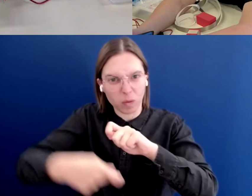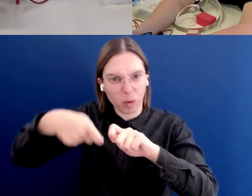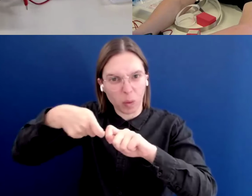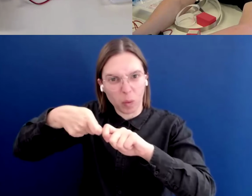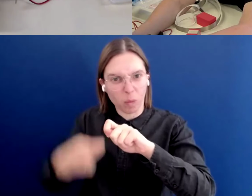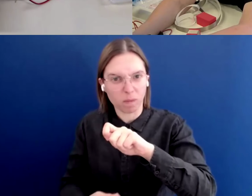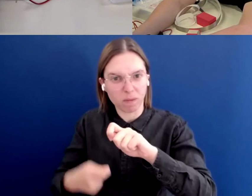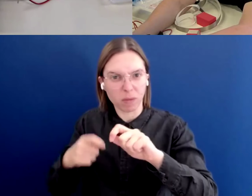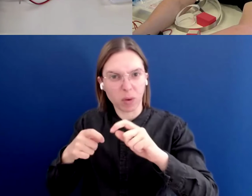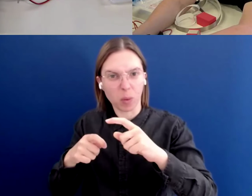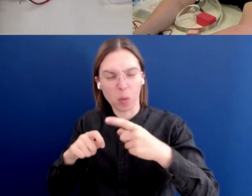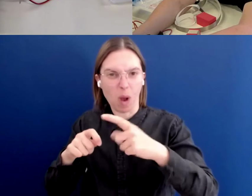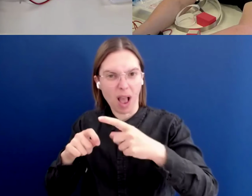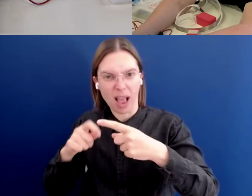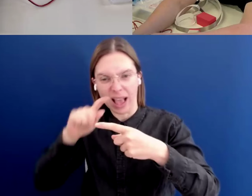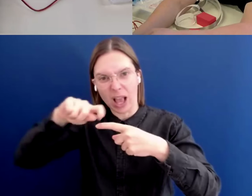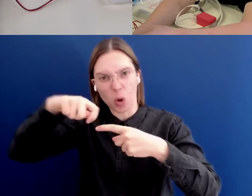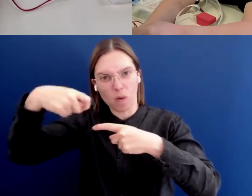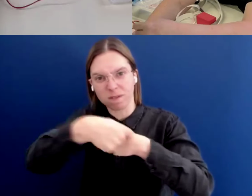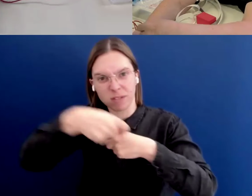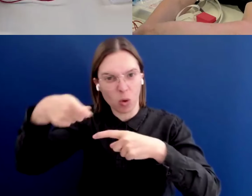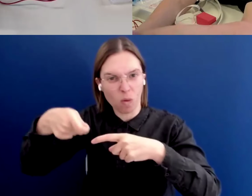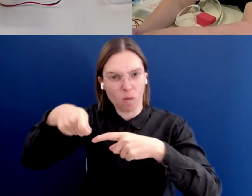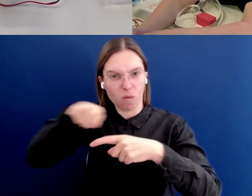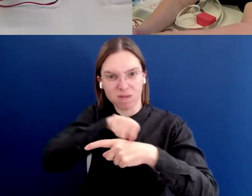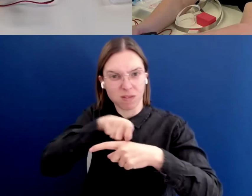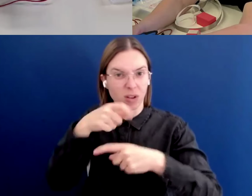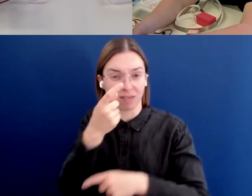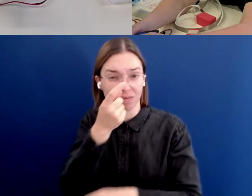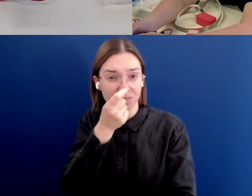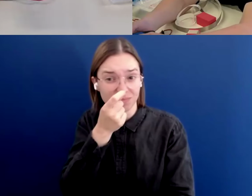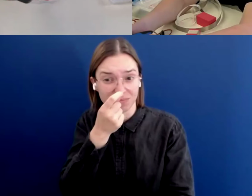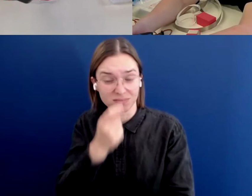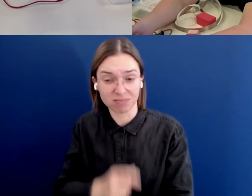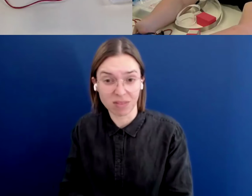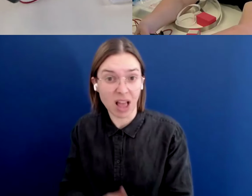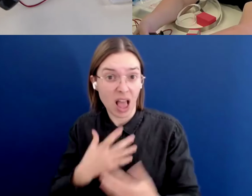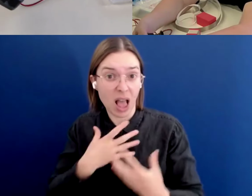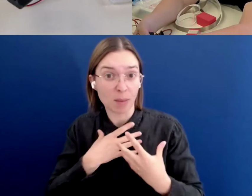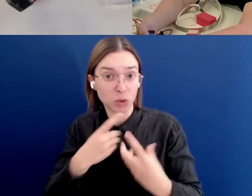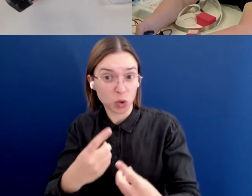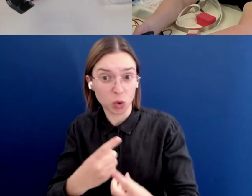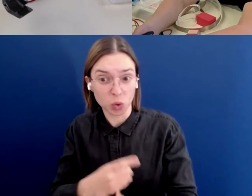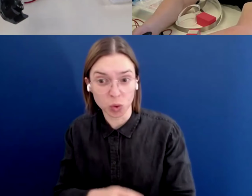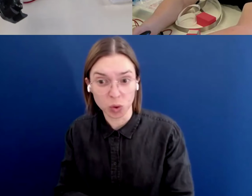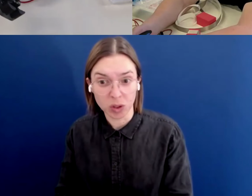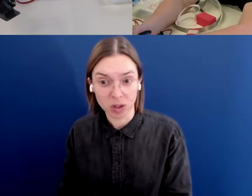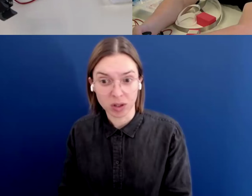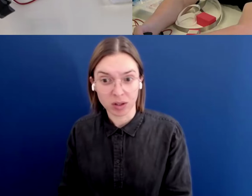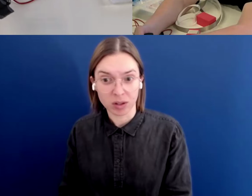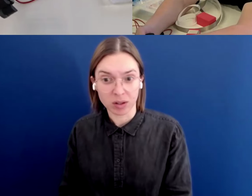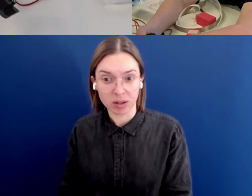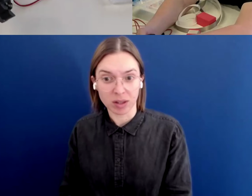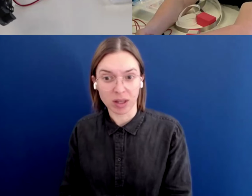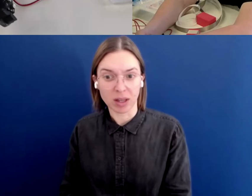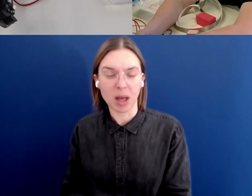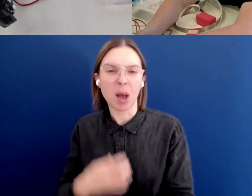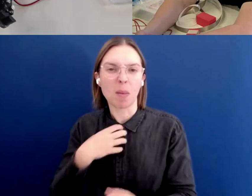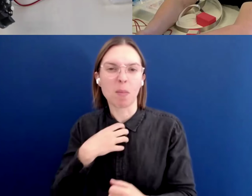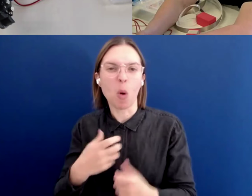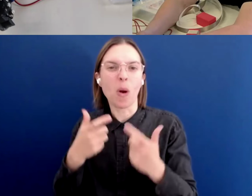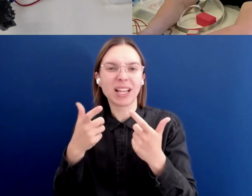You can use a pair of scissors and strip the wires. On one of the videos, I've done that just to prove that it is possible. But this is definitely much easier